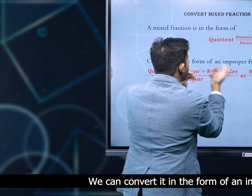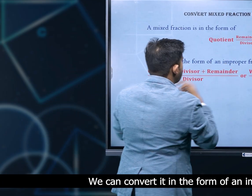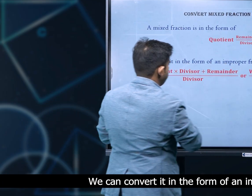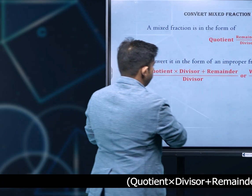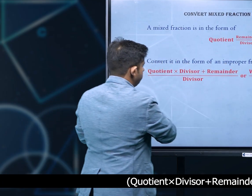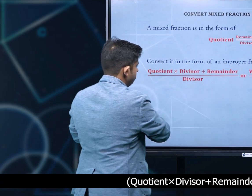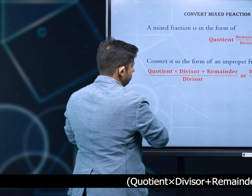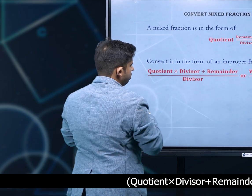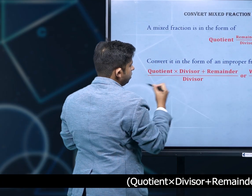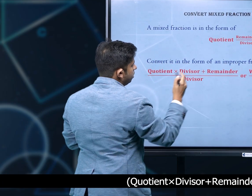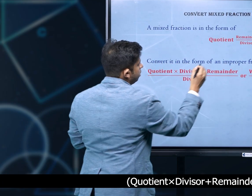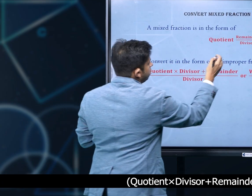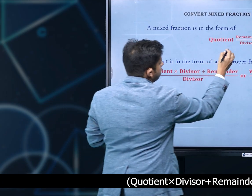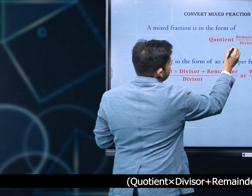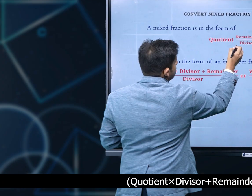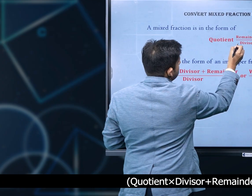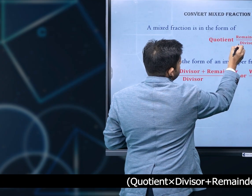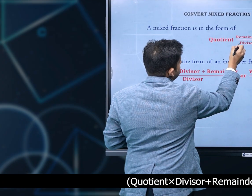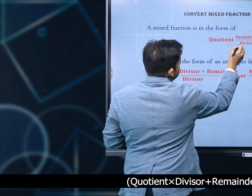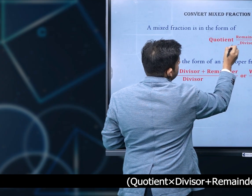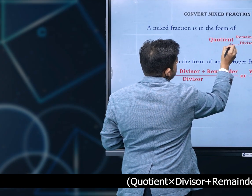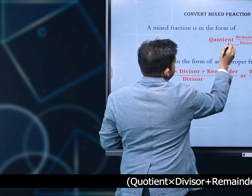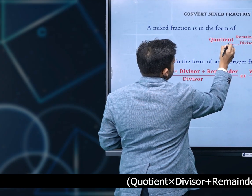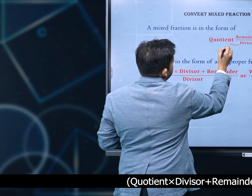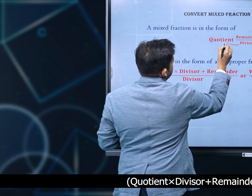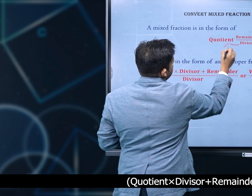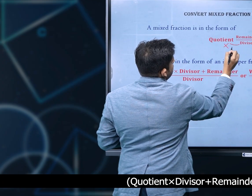by quotient into divisor plus remainder by divisor.